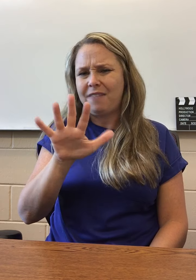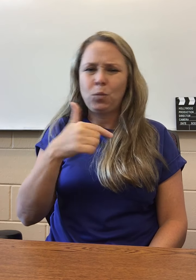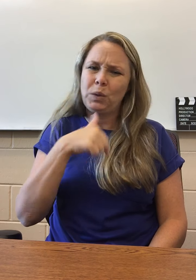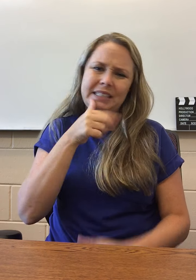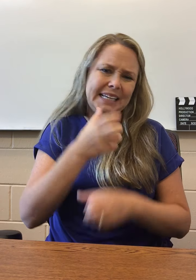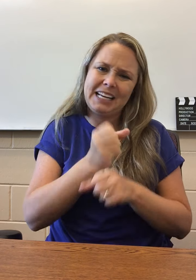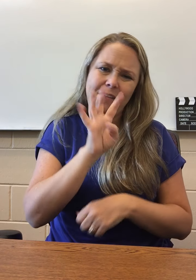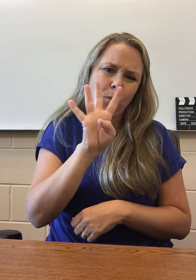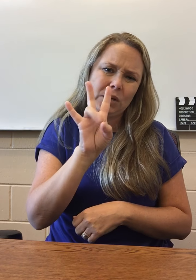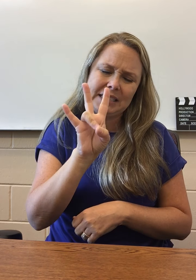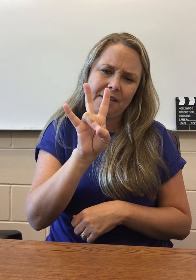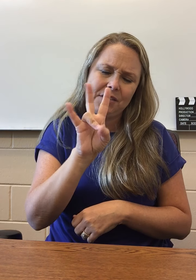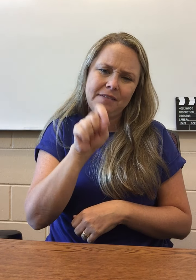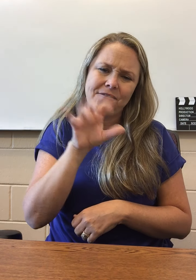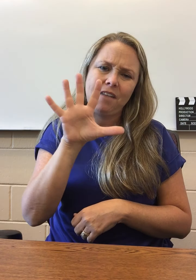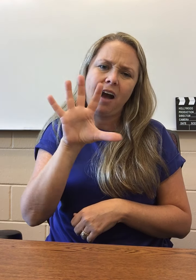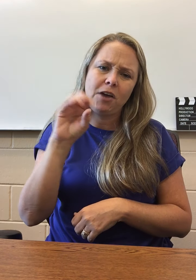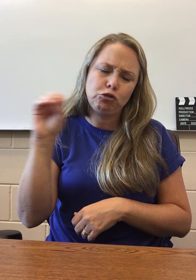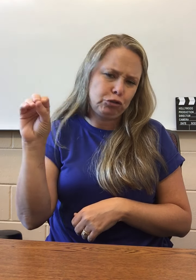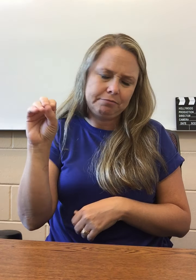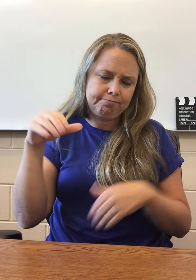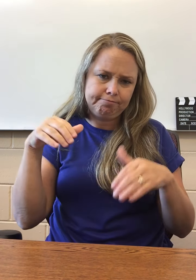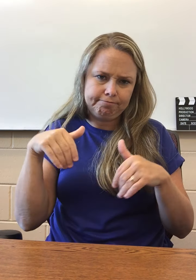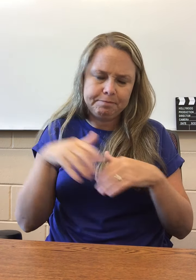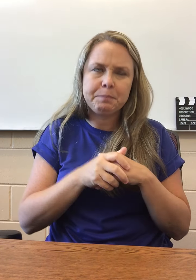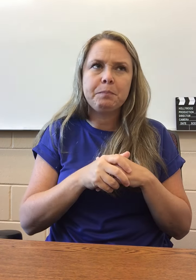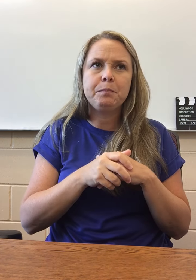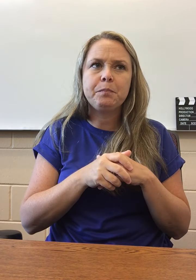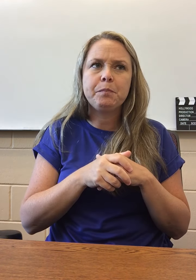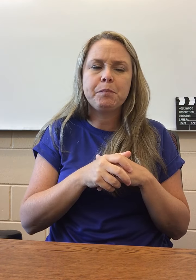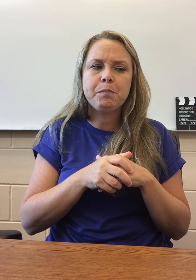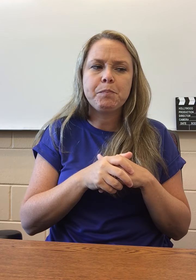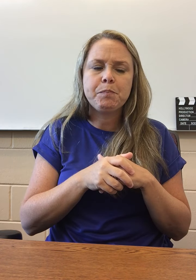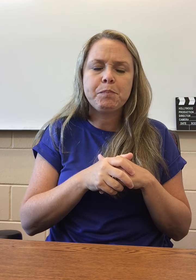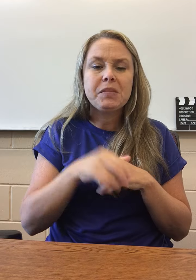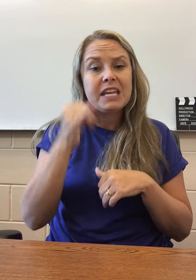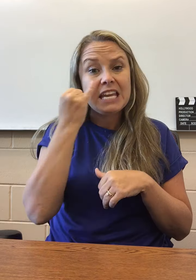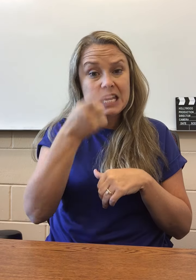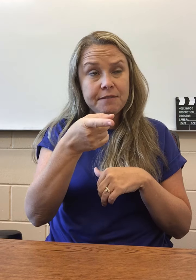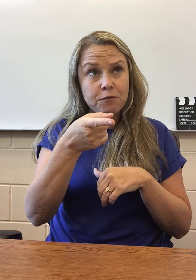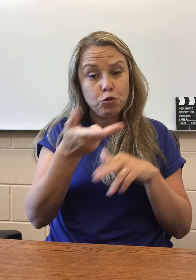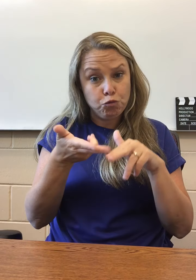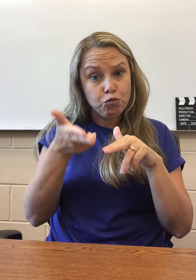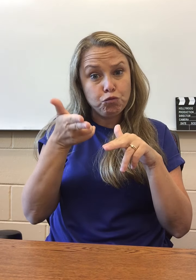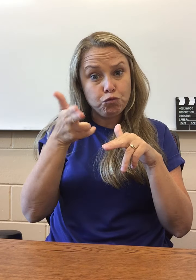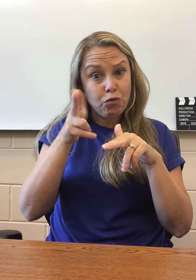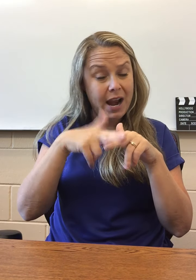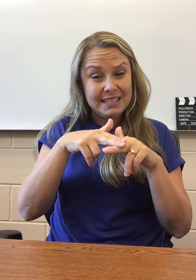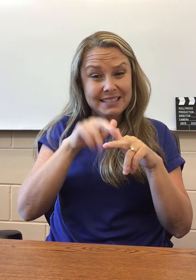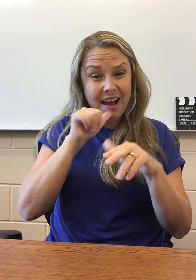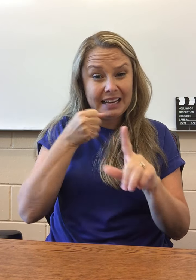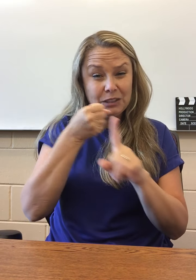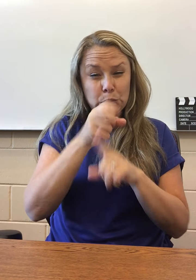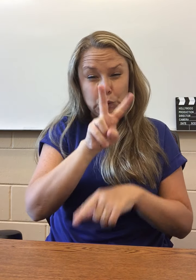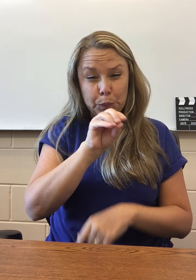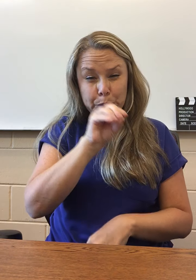500 um if you're if your raise didn't quite reach two percent then we'll utilize it to make it